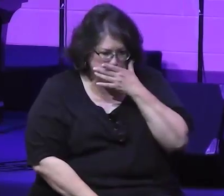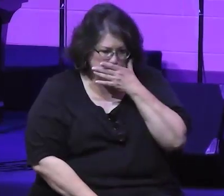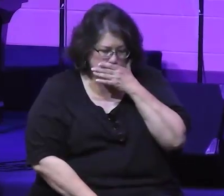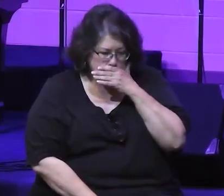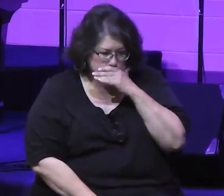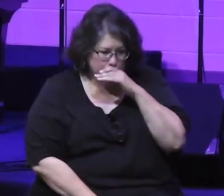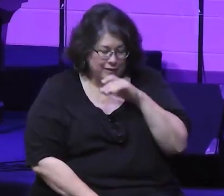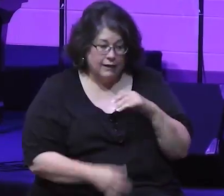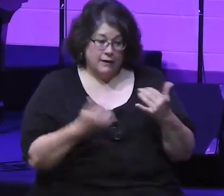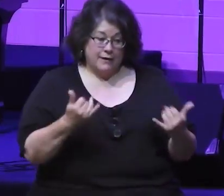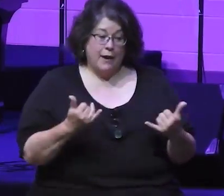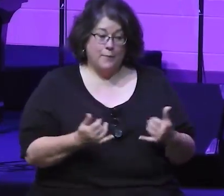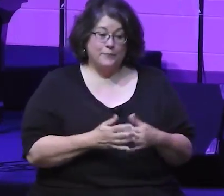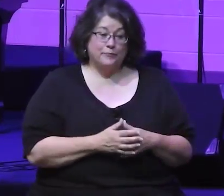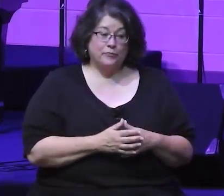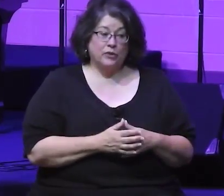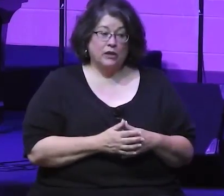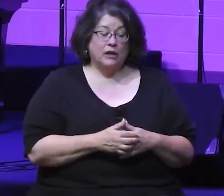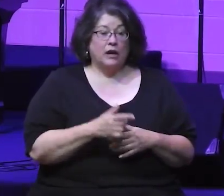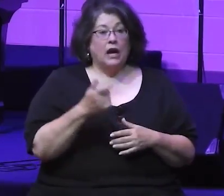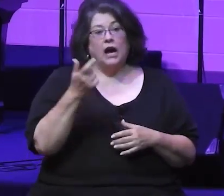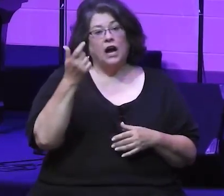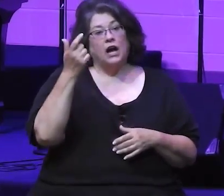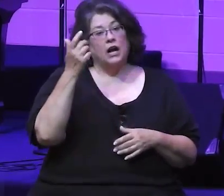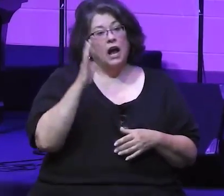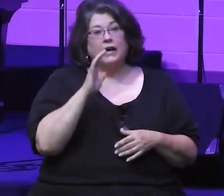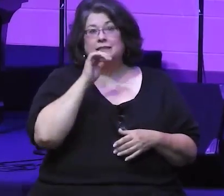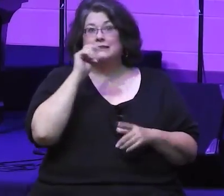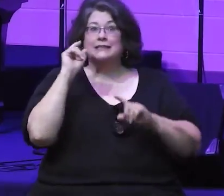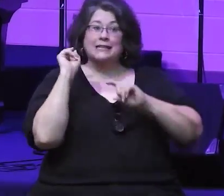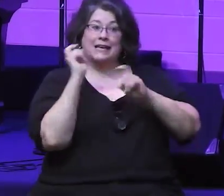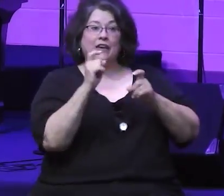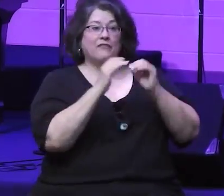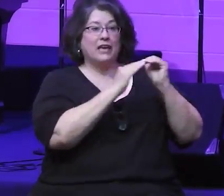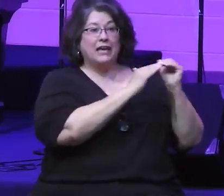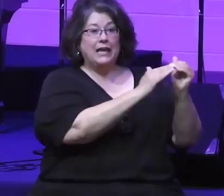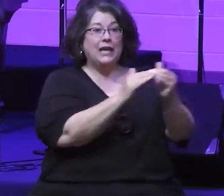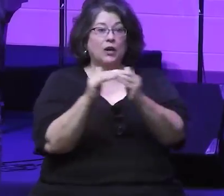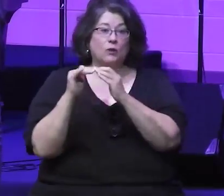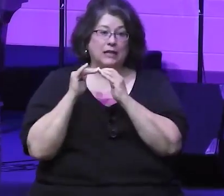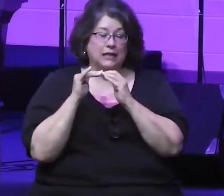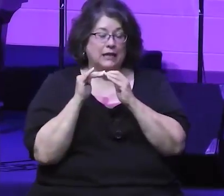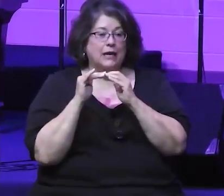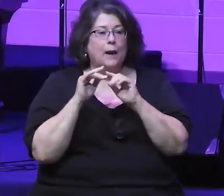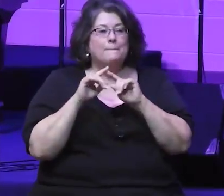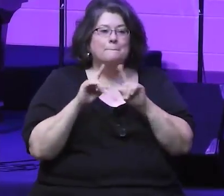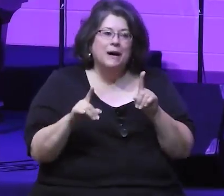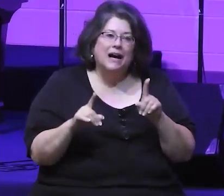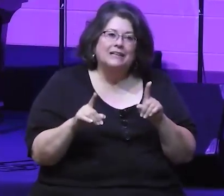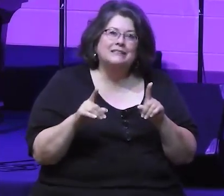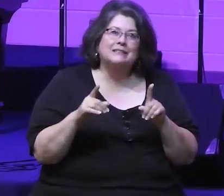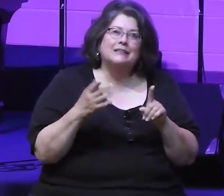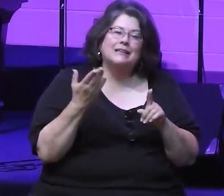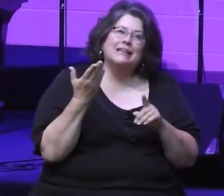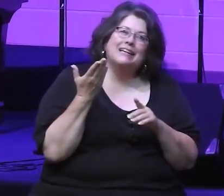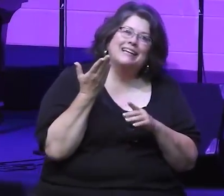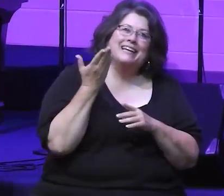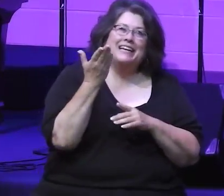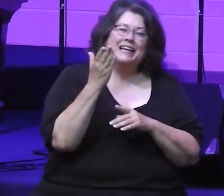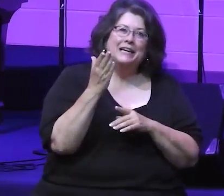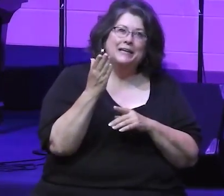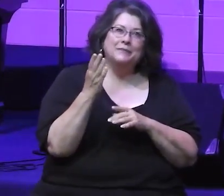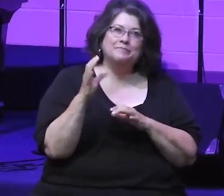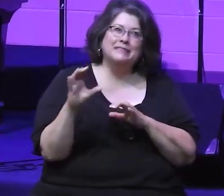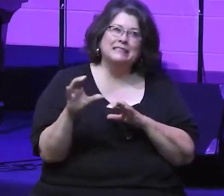sit with. Now, I would say that God doesn't give to people equally, but he does give with equity. And that's because of